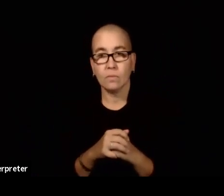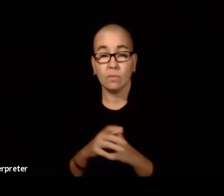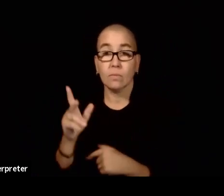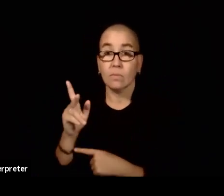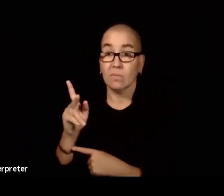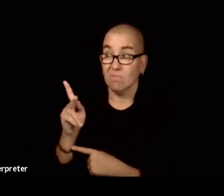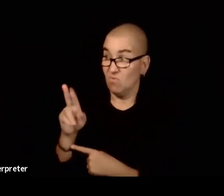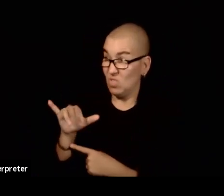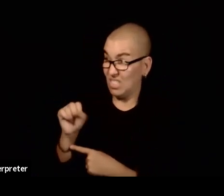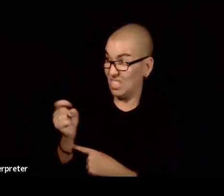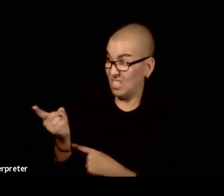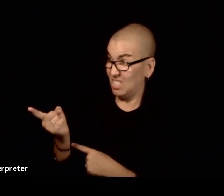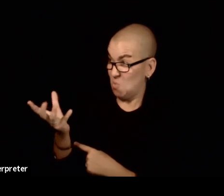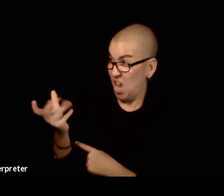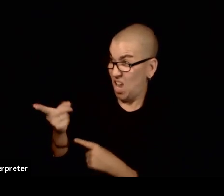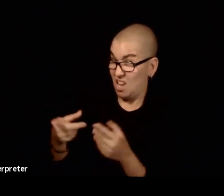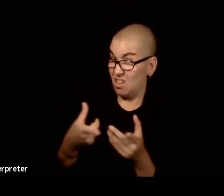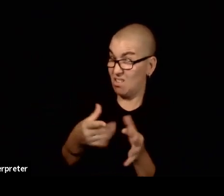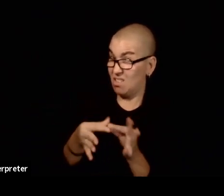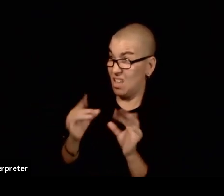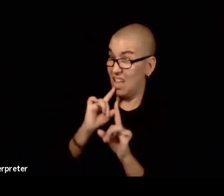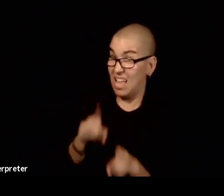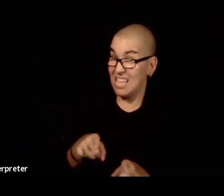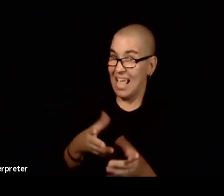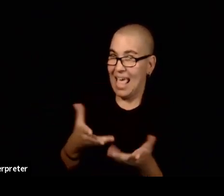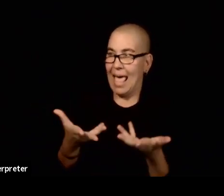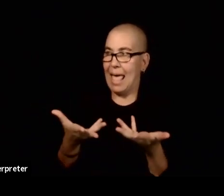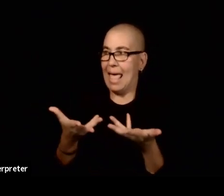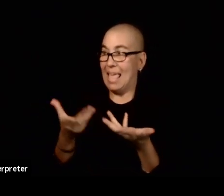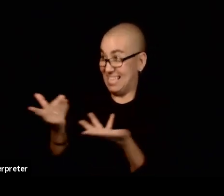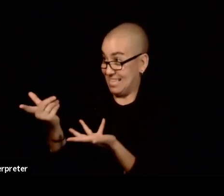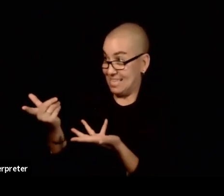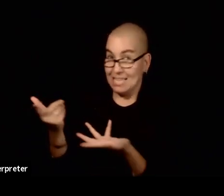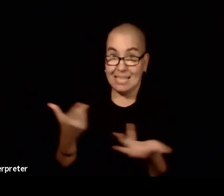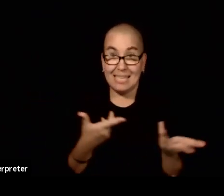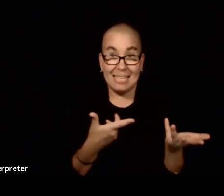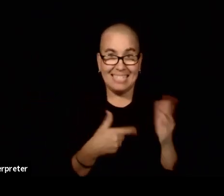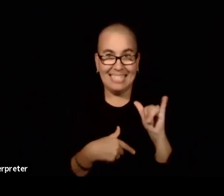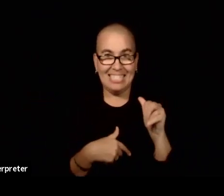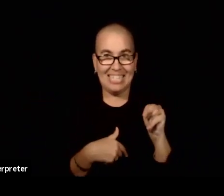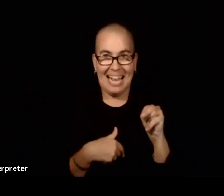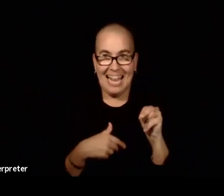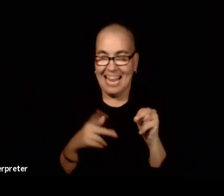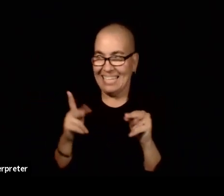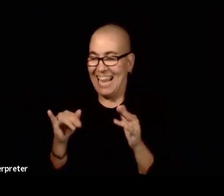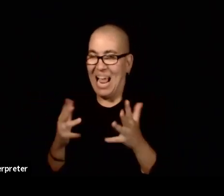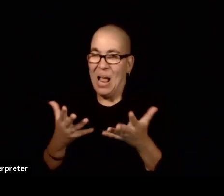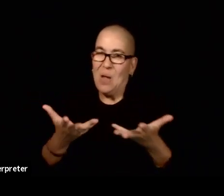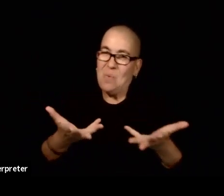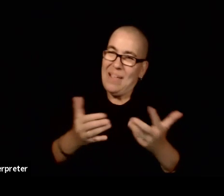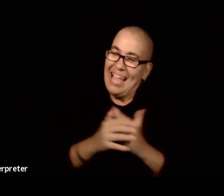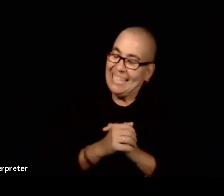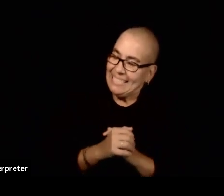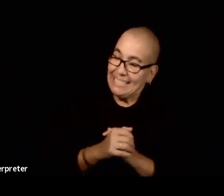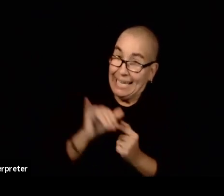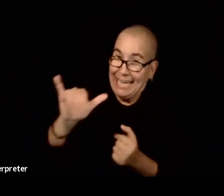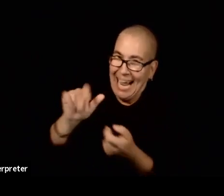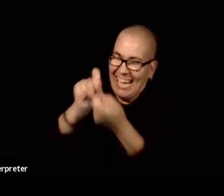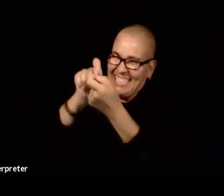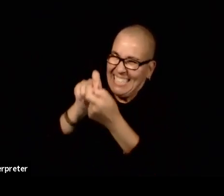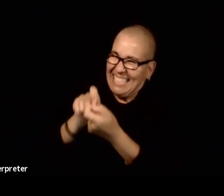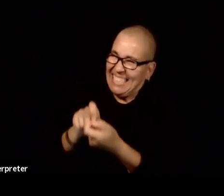going to defer a little bit on too many of the specifics of the case. I understand your point about, are we